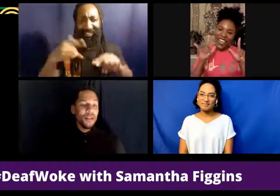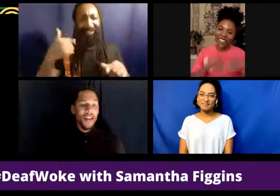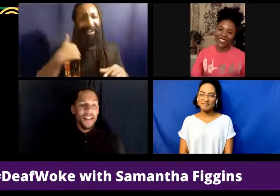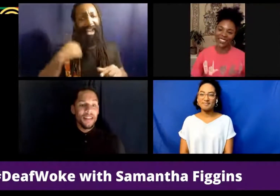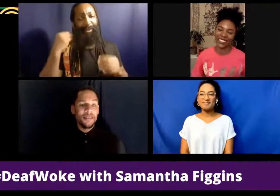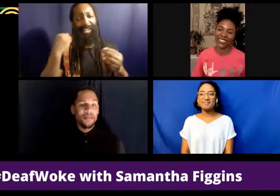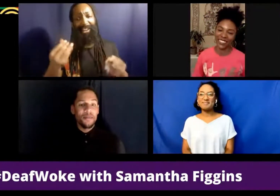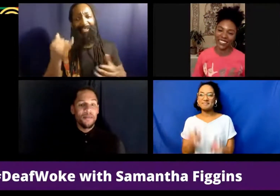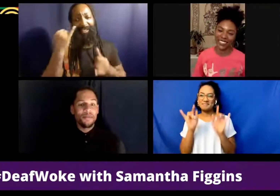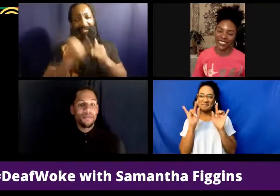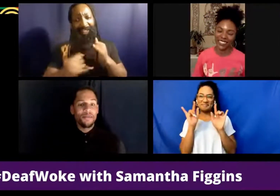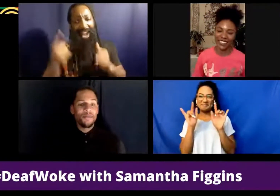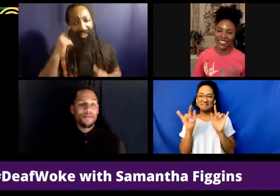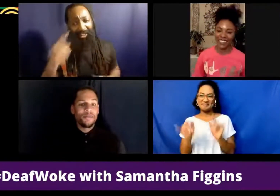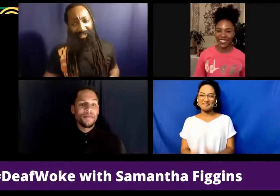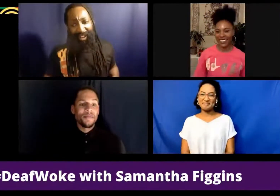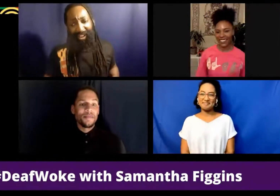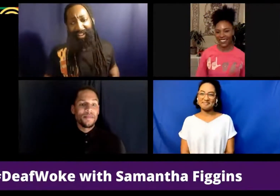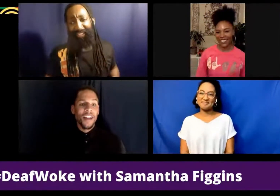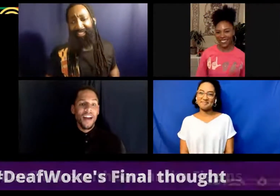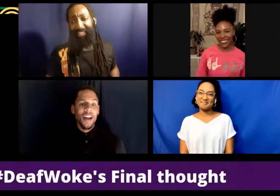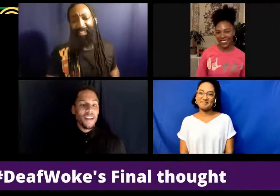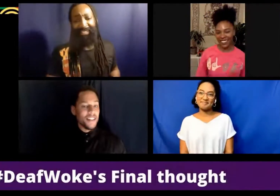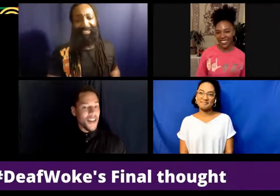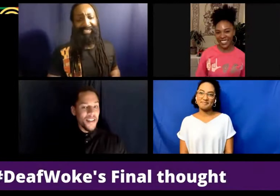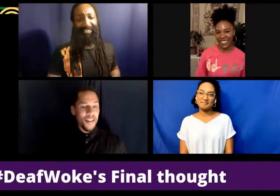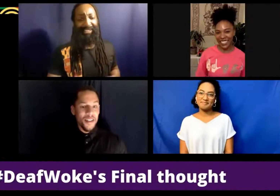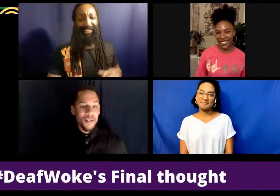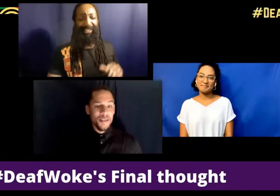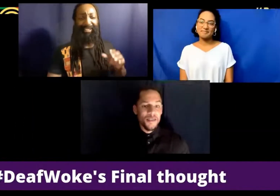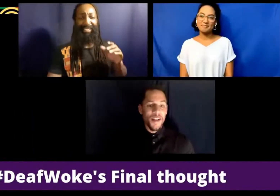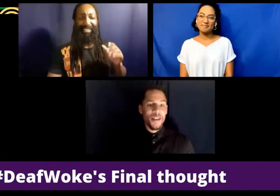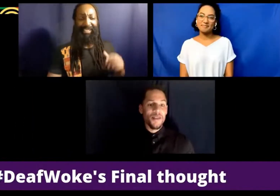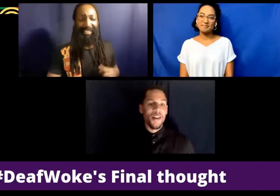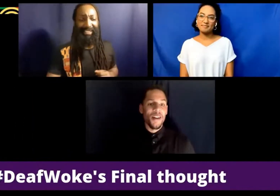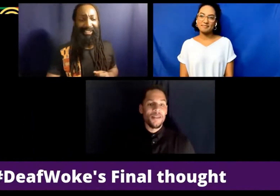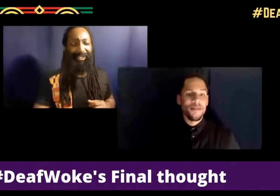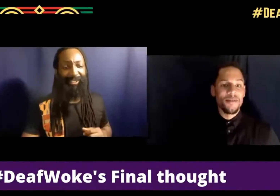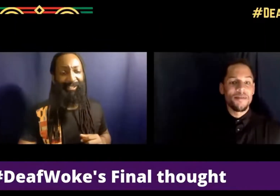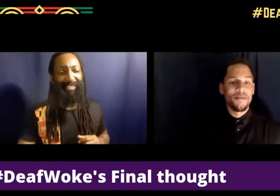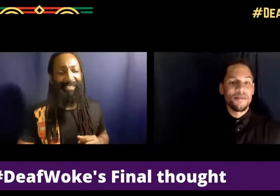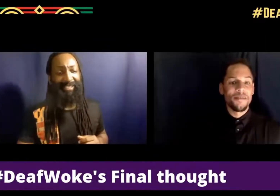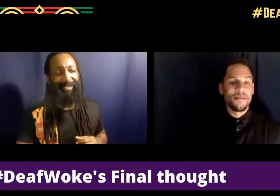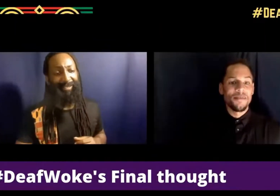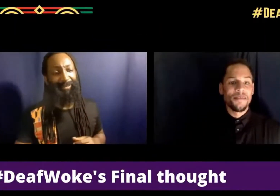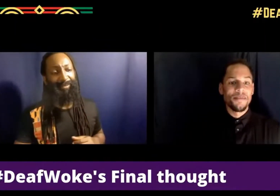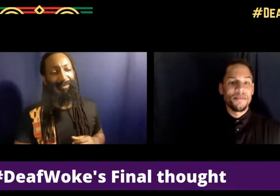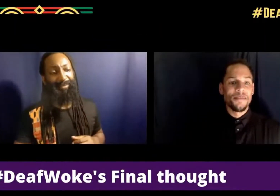I love you guys. Here's the final thought. Now here goes the final thought.